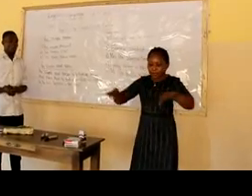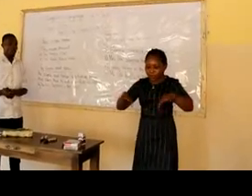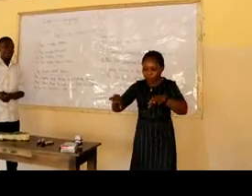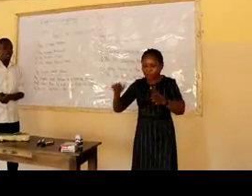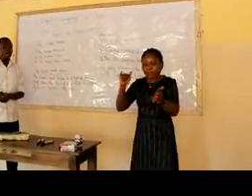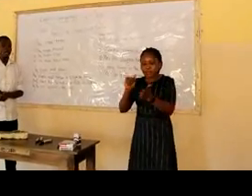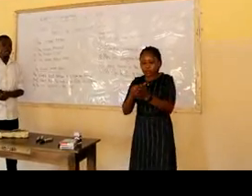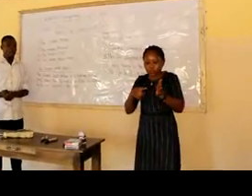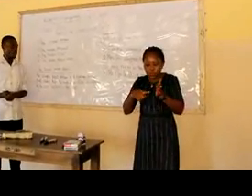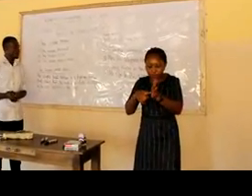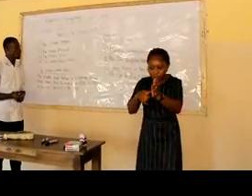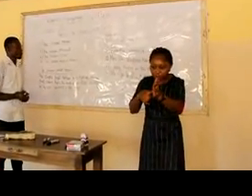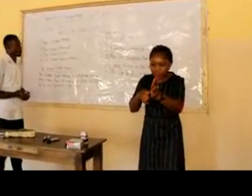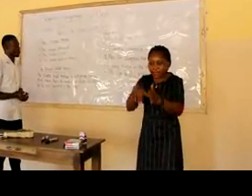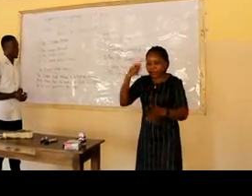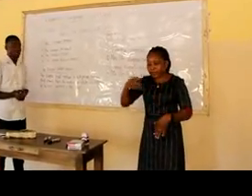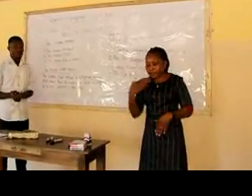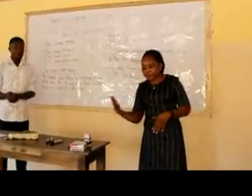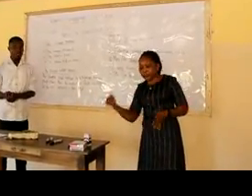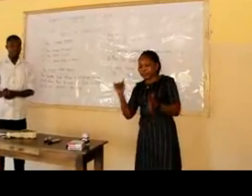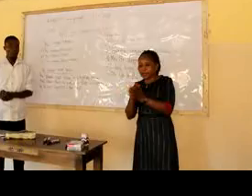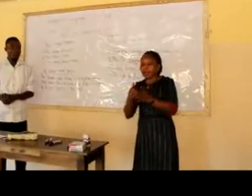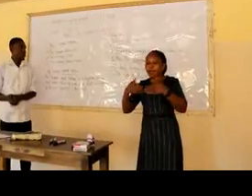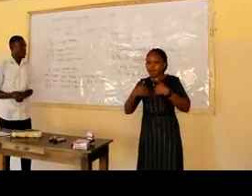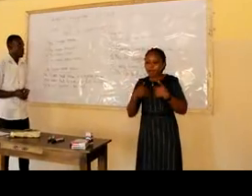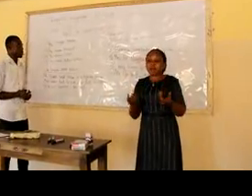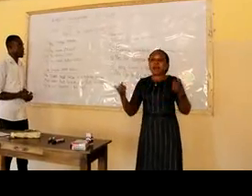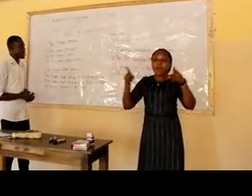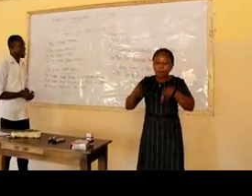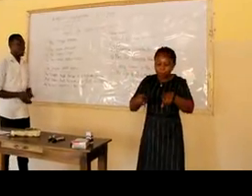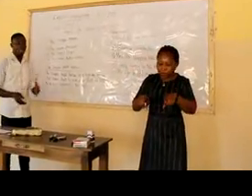That one is under the past